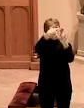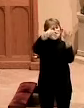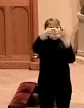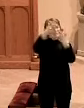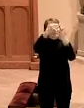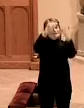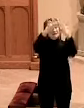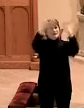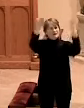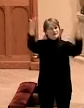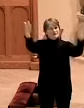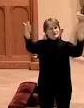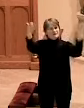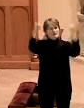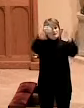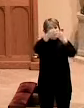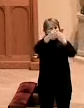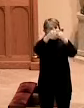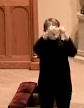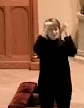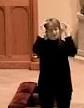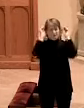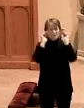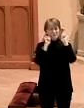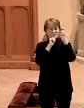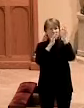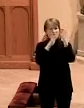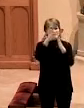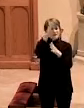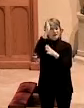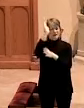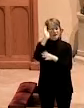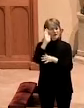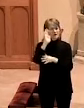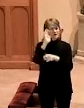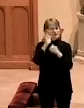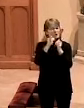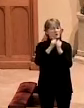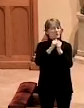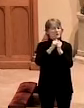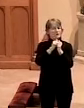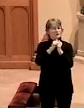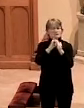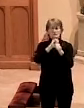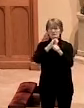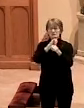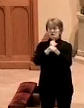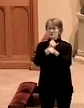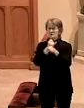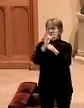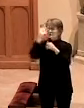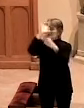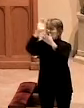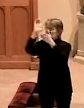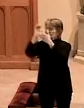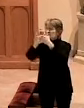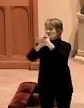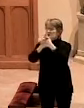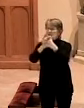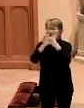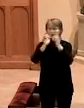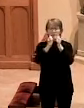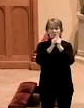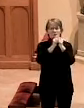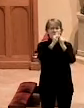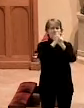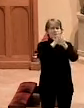of heaven with the Blessed Virgin Mary, Mother of God, with Blessed Joseph, her beloved spouse, with